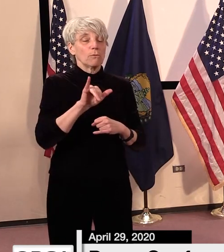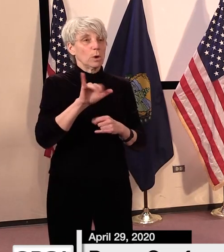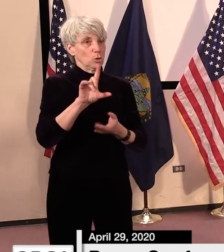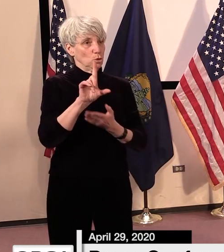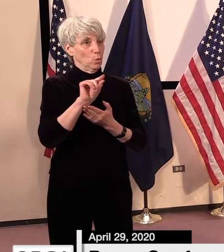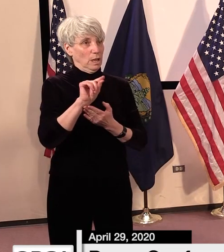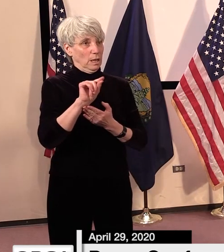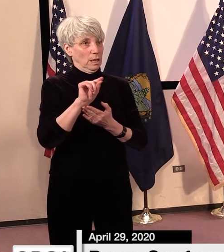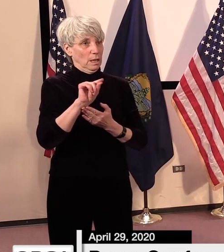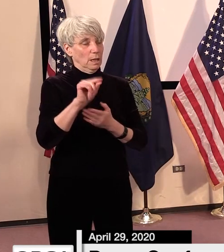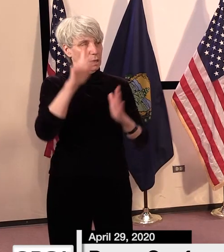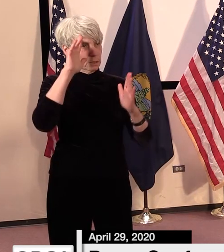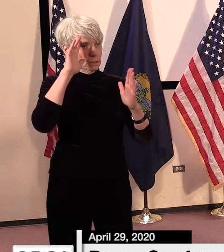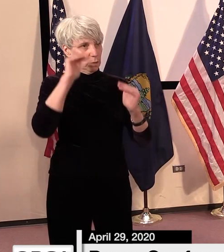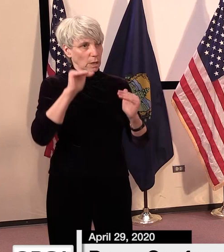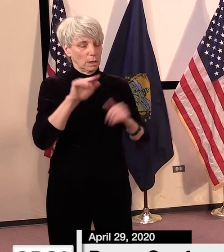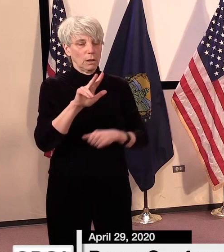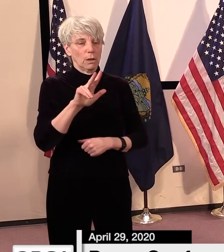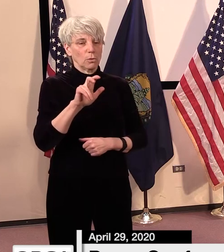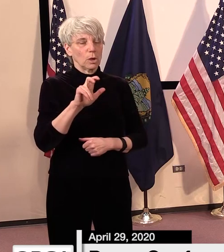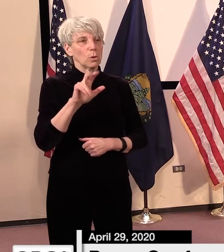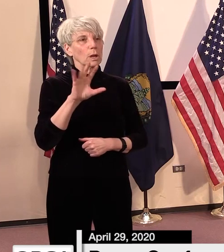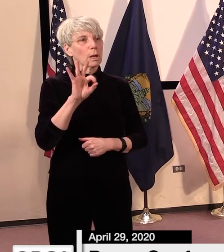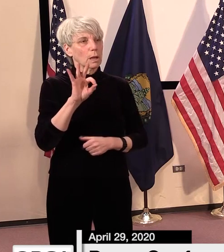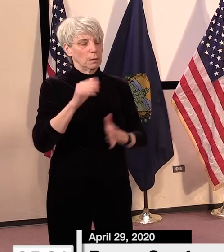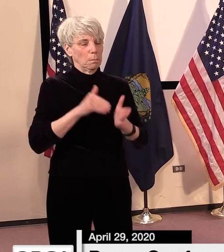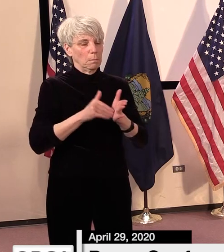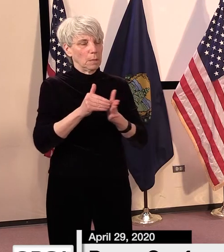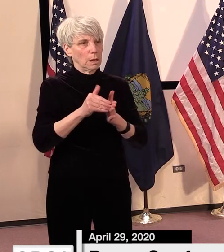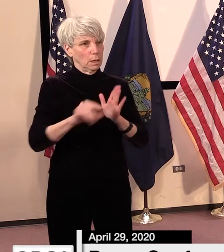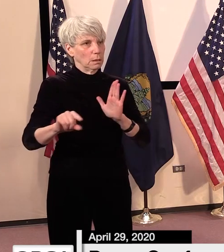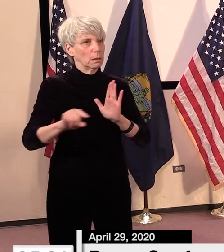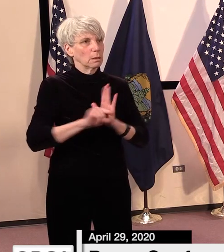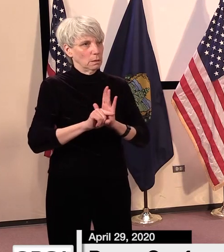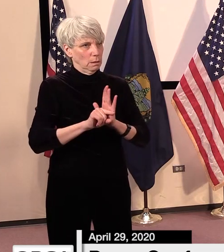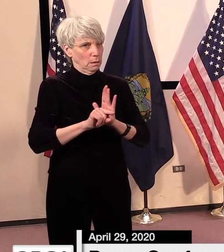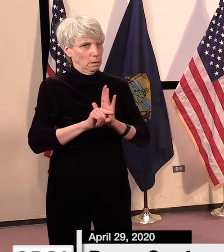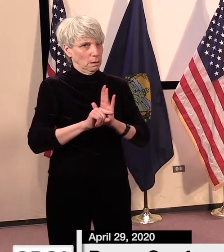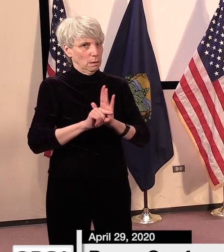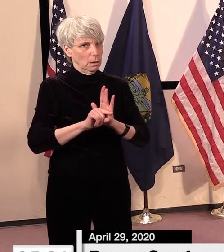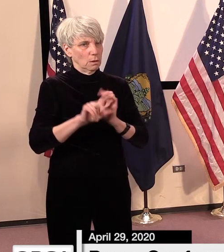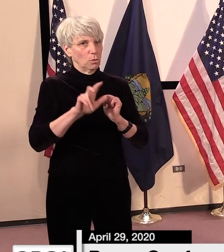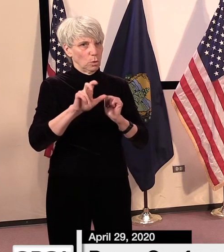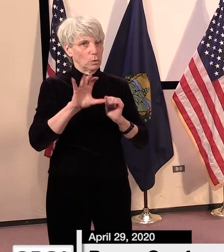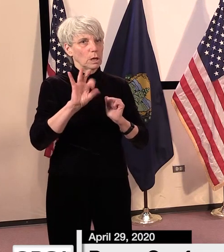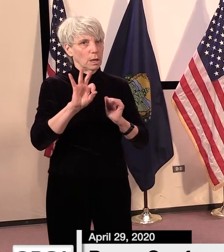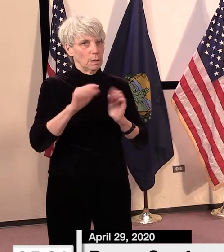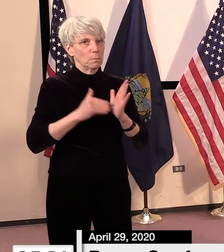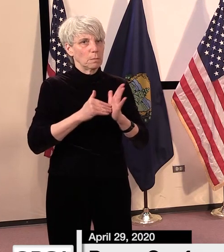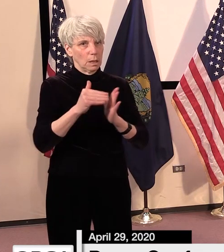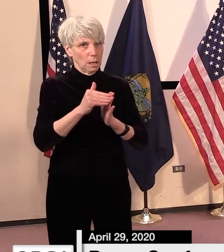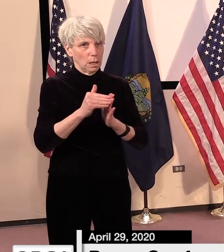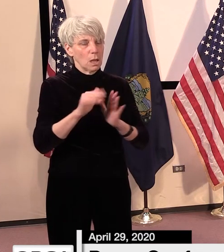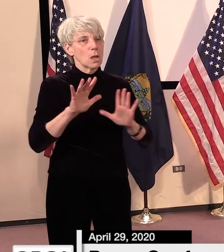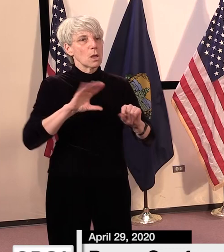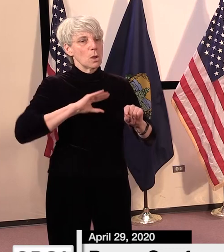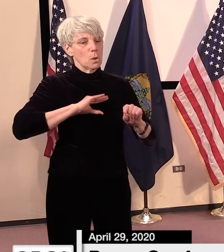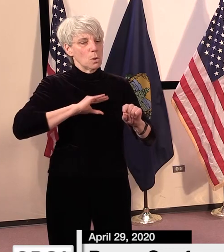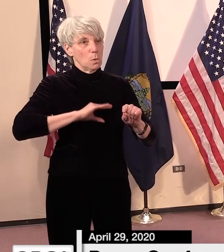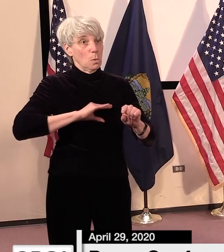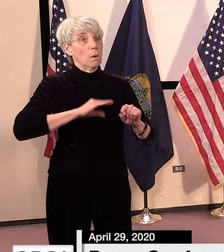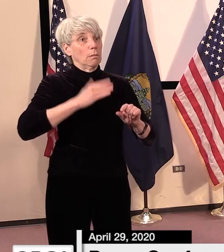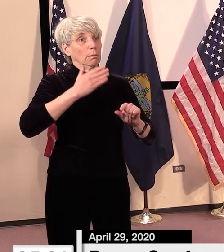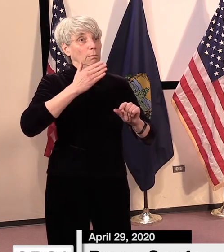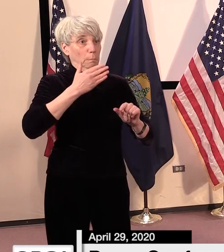he has predicted was about 309, and that was really a number that's substantially less than what they were